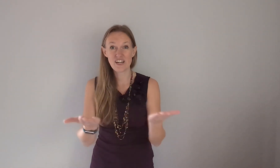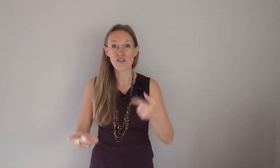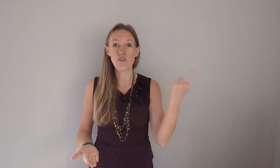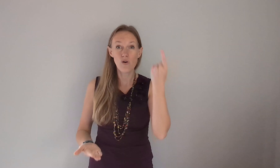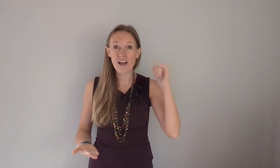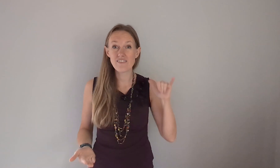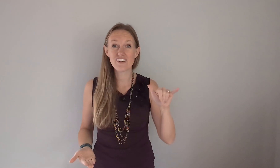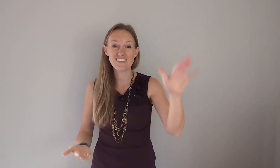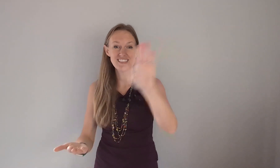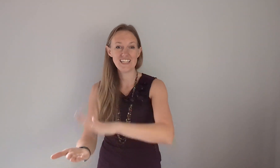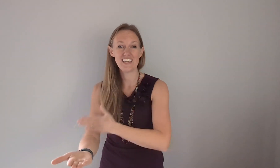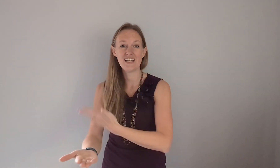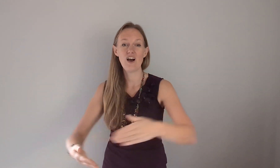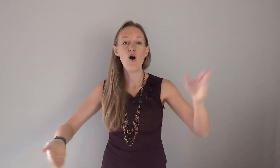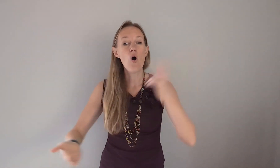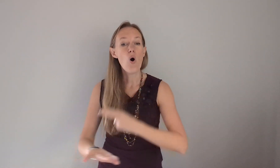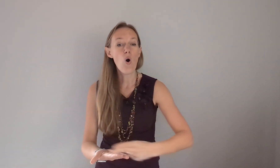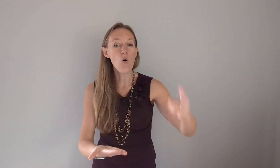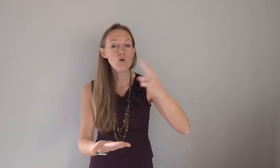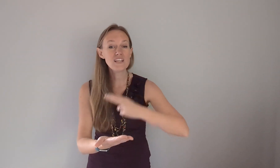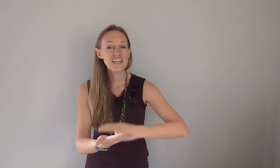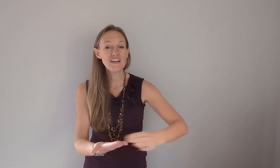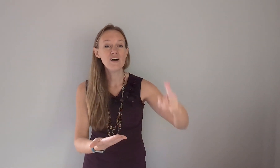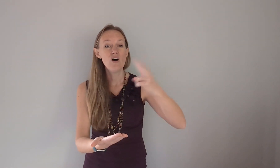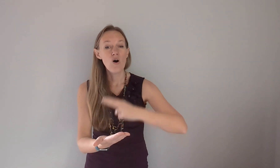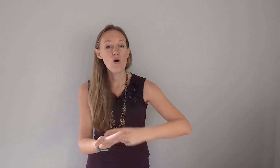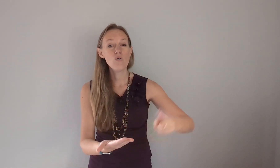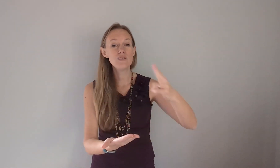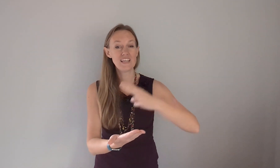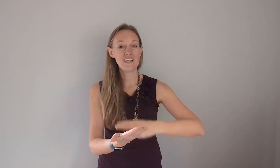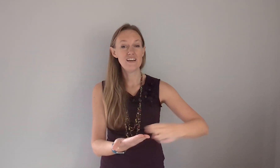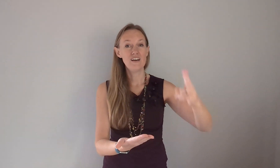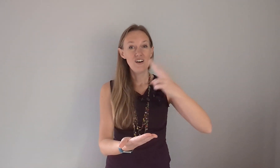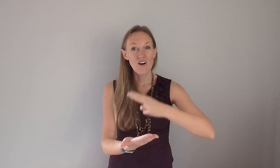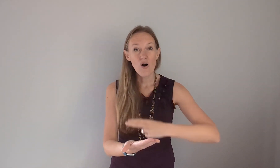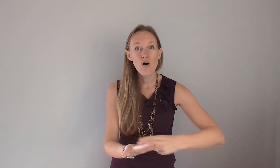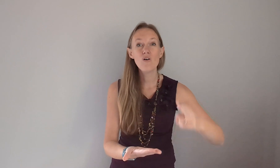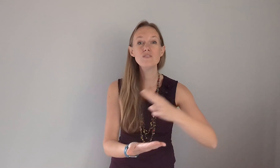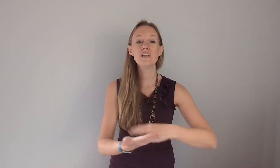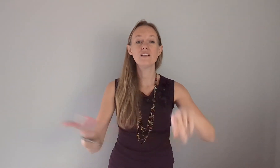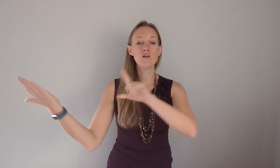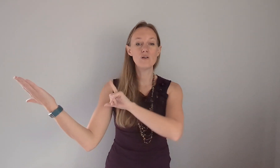here forever singing, holy, holy, holy